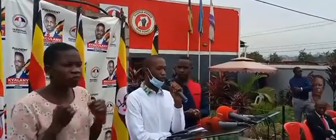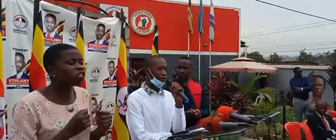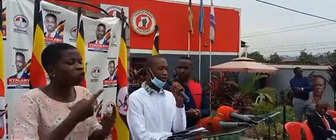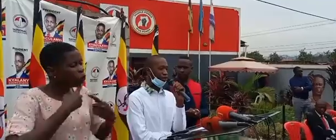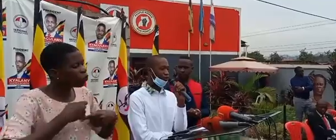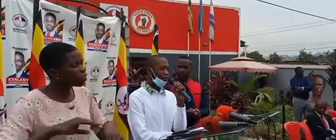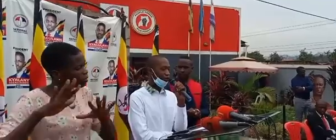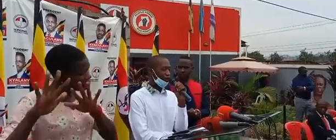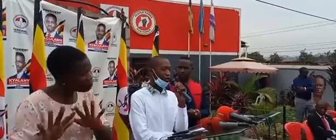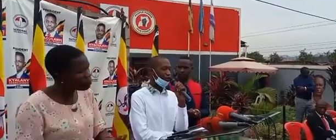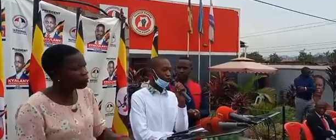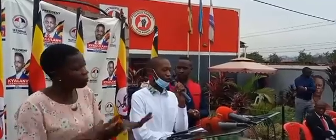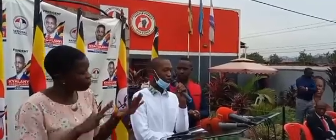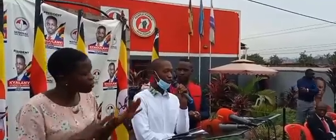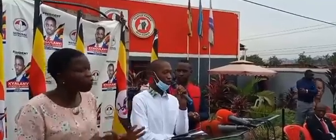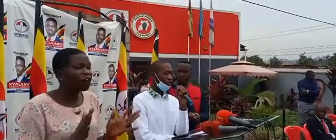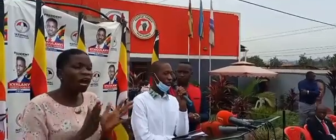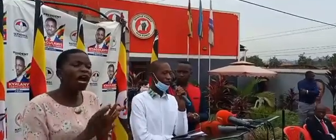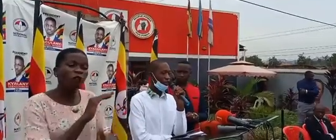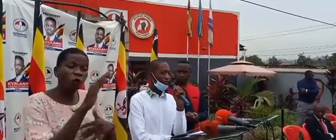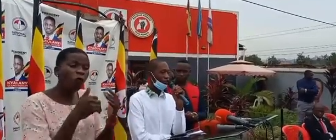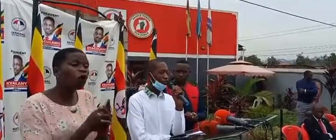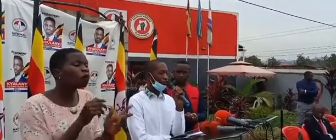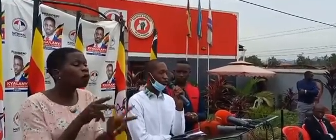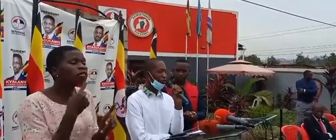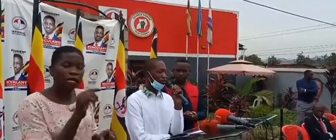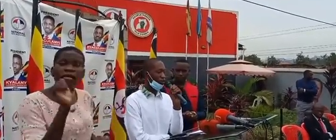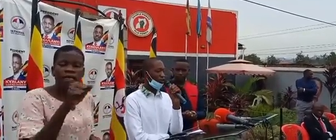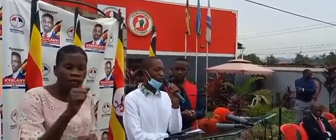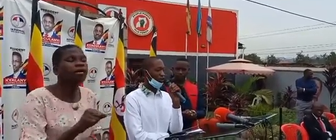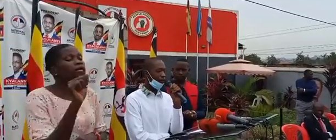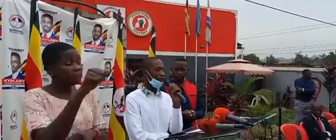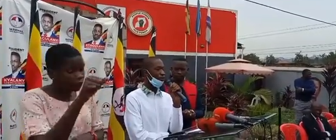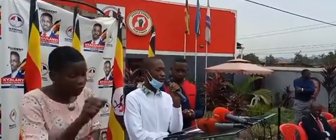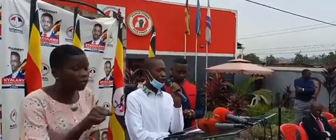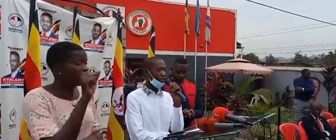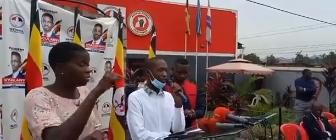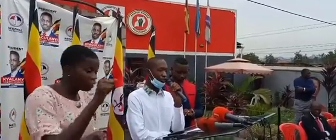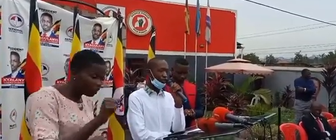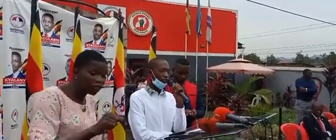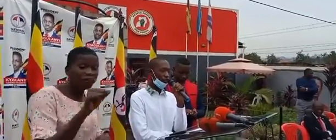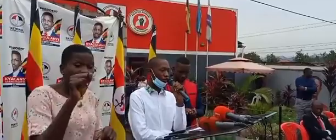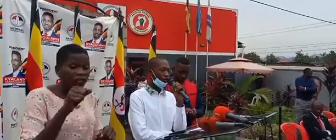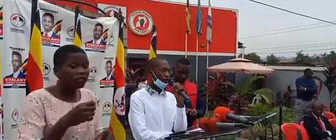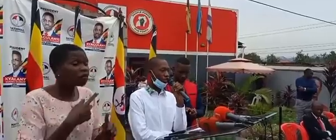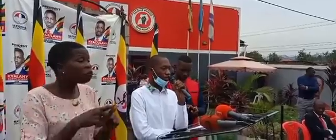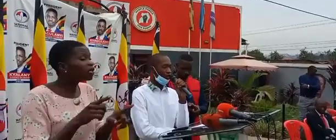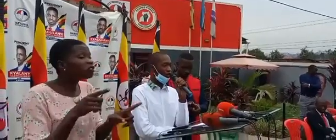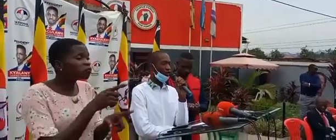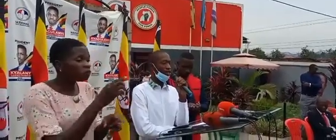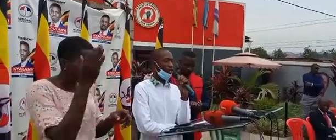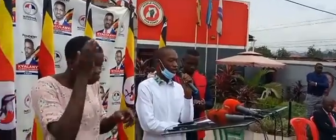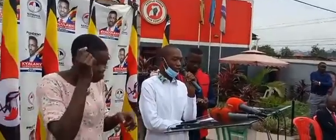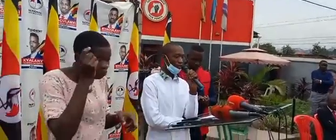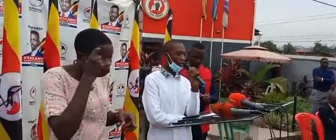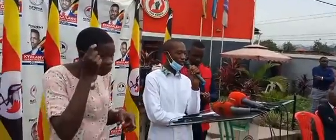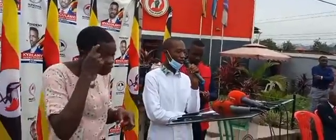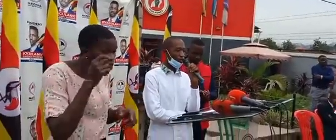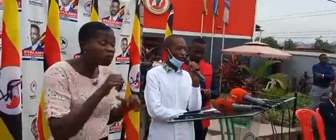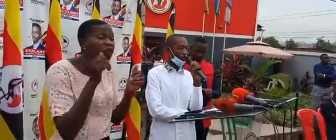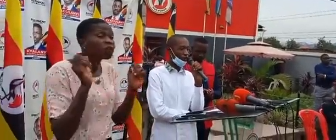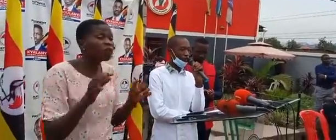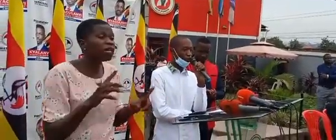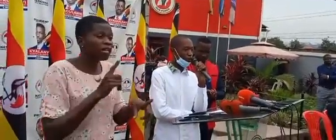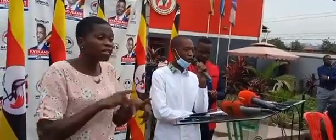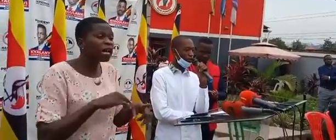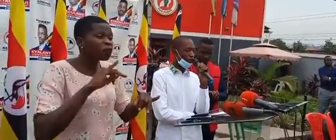yakutulugunyizibwa nga byonna byonna kukubuuza kukkiriza buli kimu n'okubuuza amanyako byonna we batandikira okwogera naawe nga zibeera